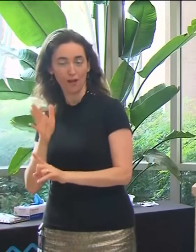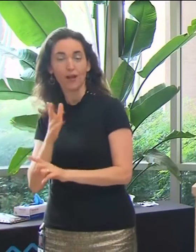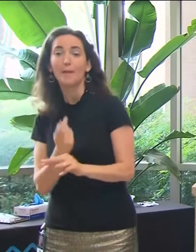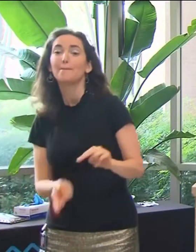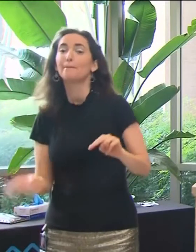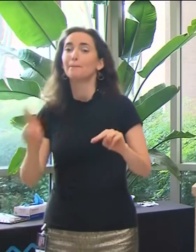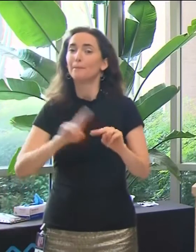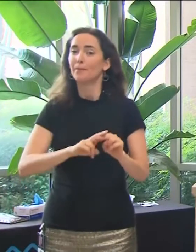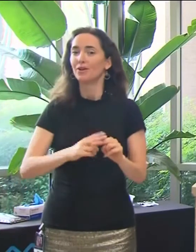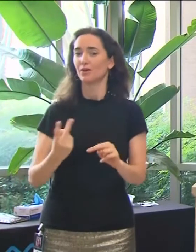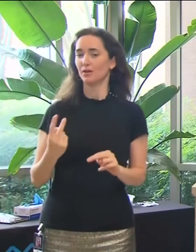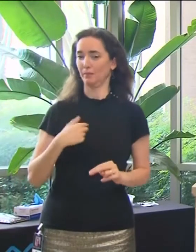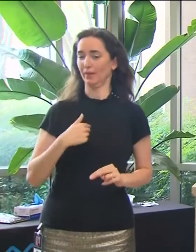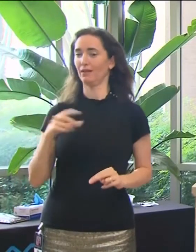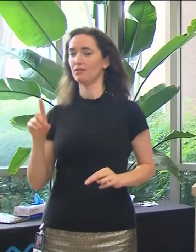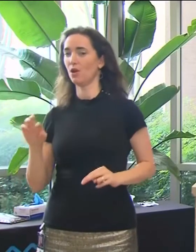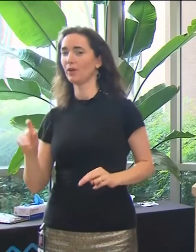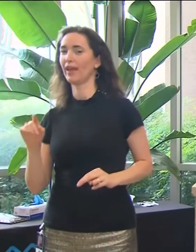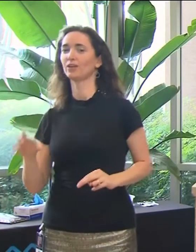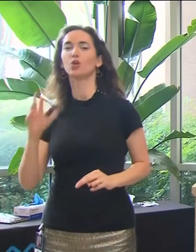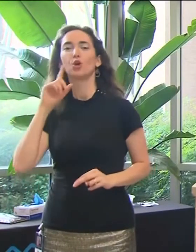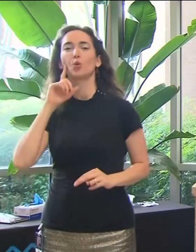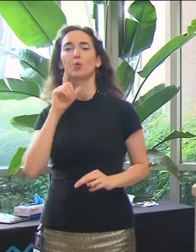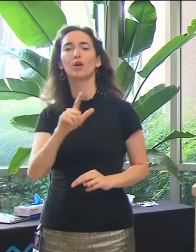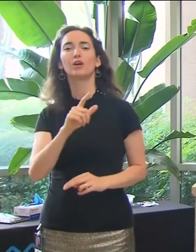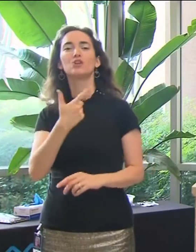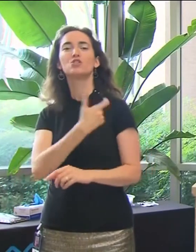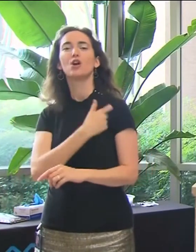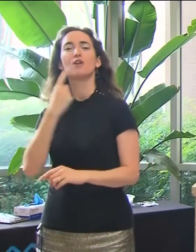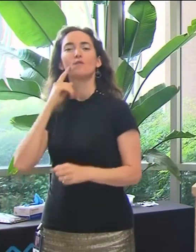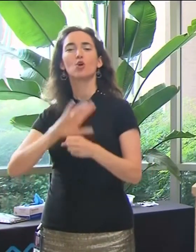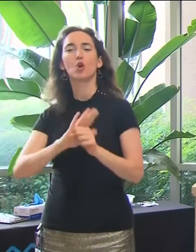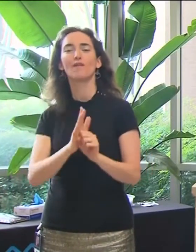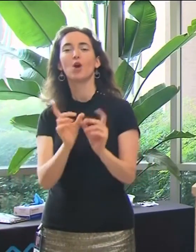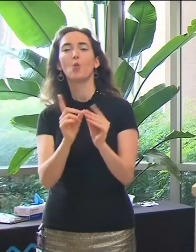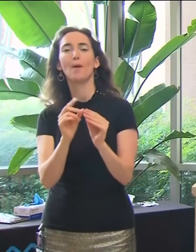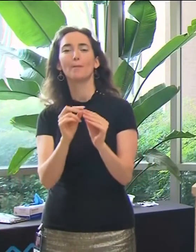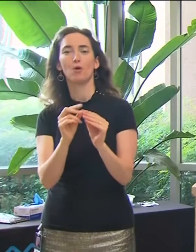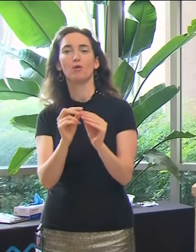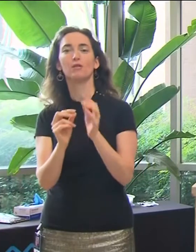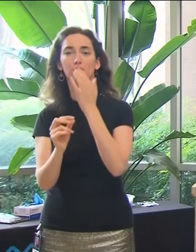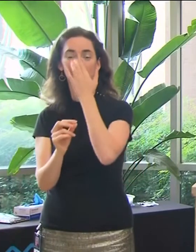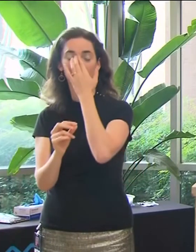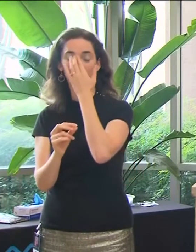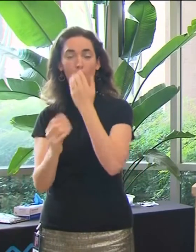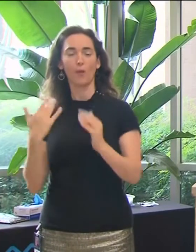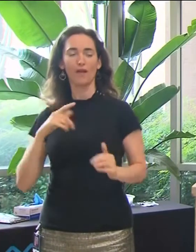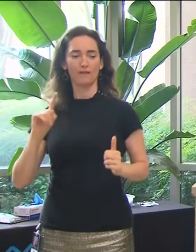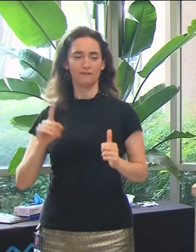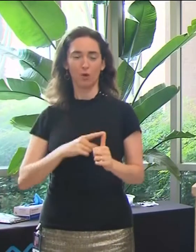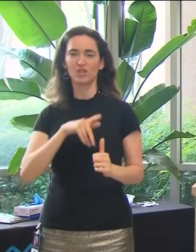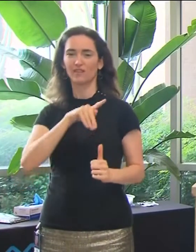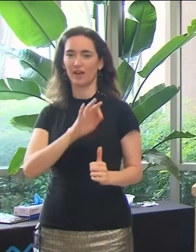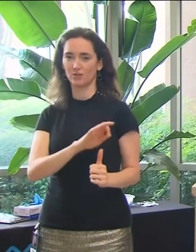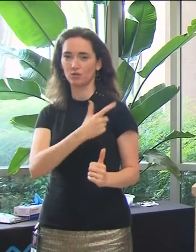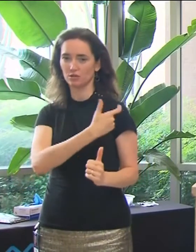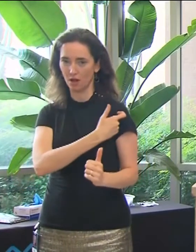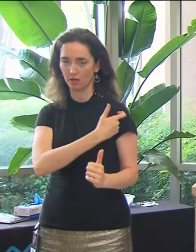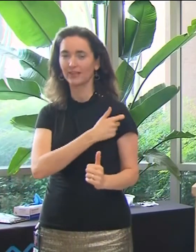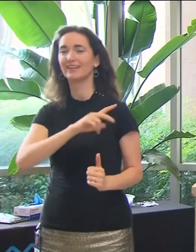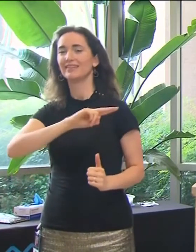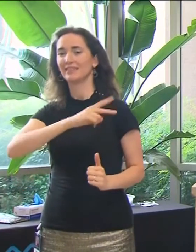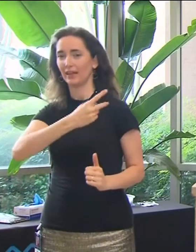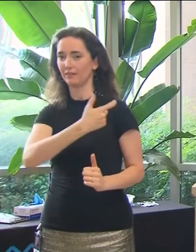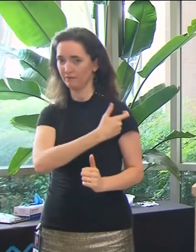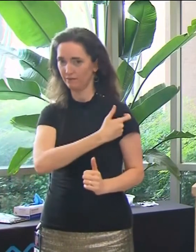shots because we are both eligible. We're more than 6 months past the second Pfizer, and